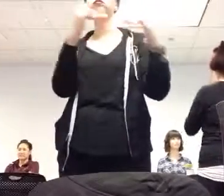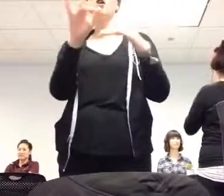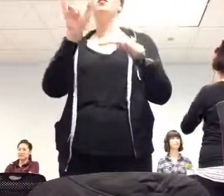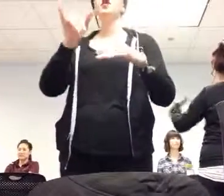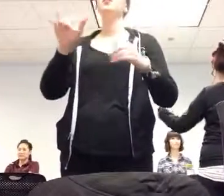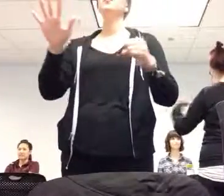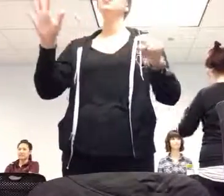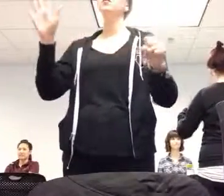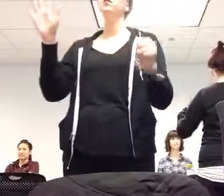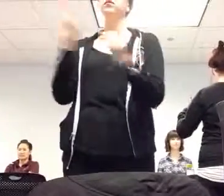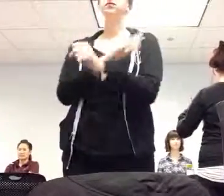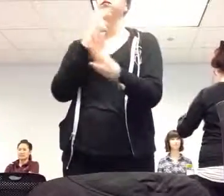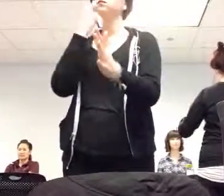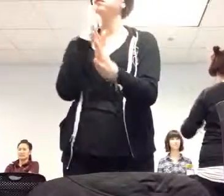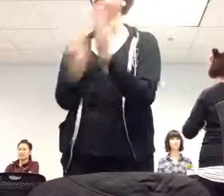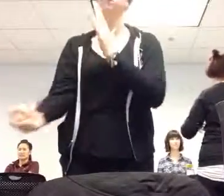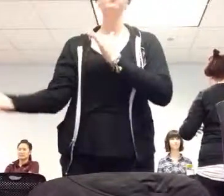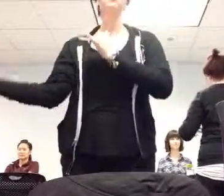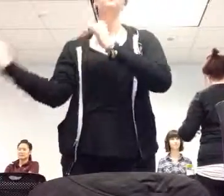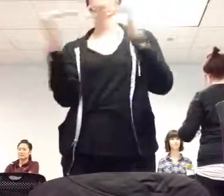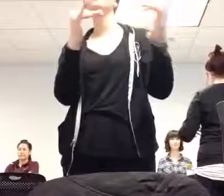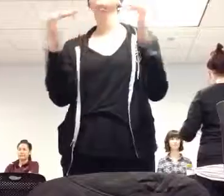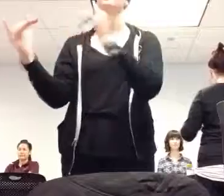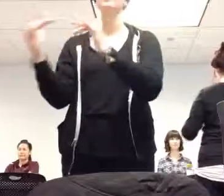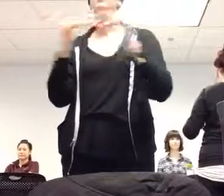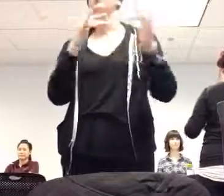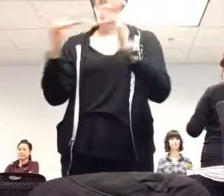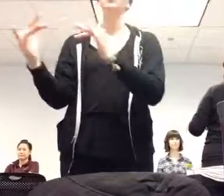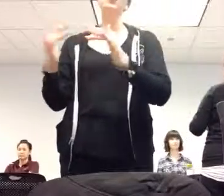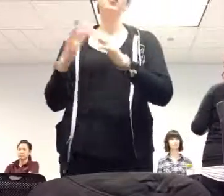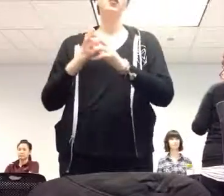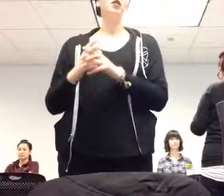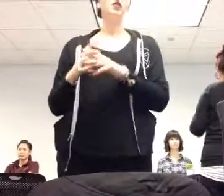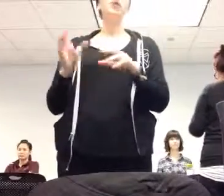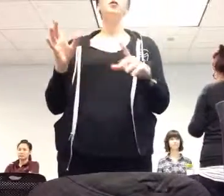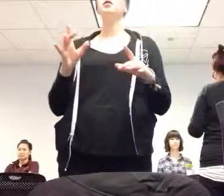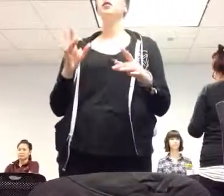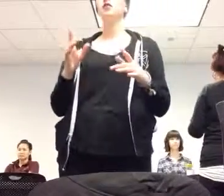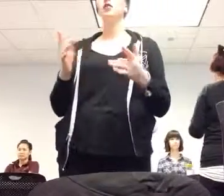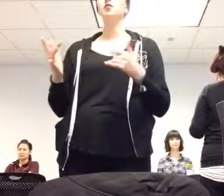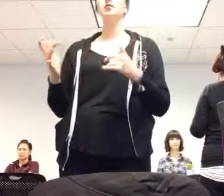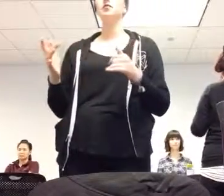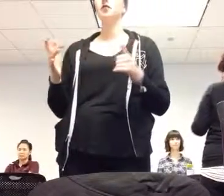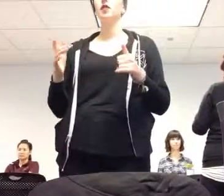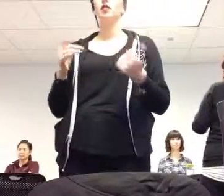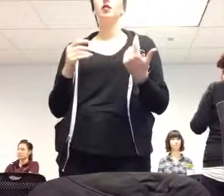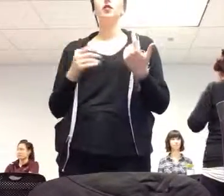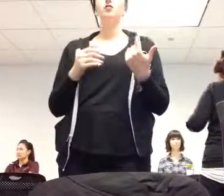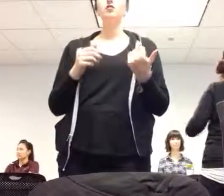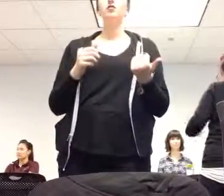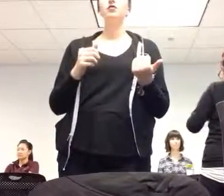incredibly vicious. There was no humanity there. There was no Geneva. If you were a prisoner, you were dead. Yeah,